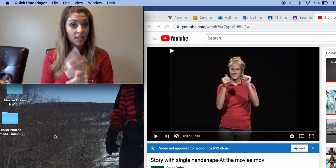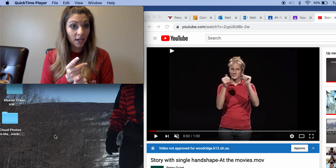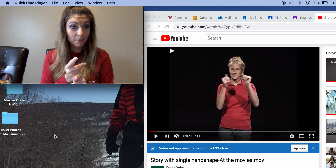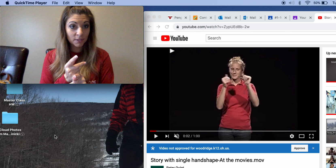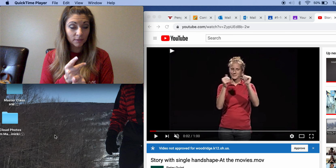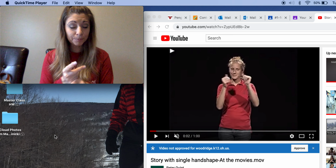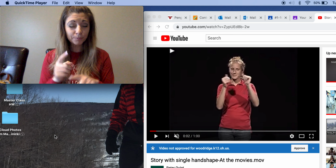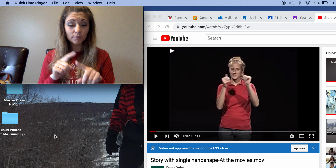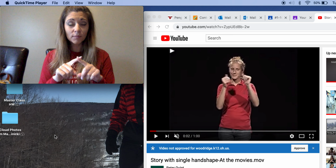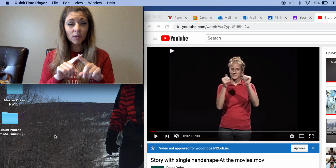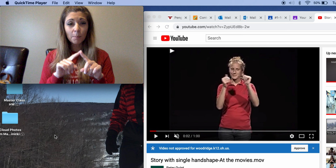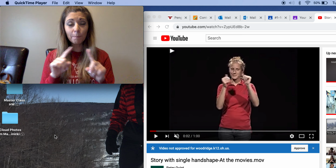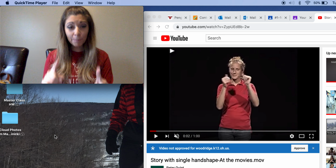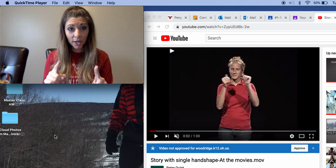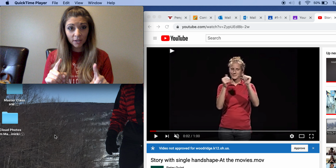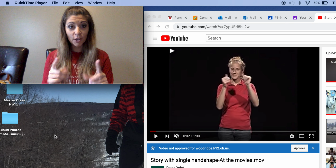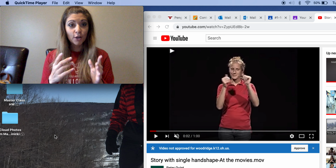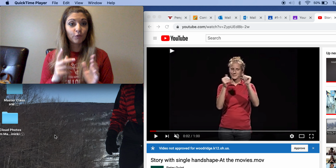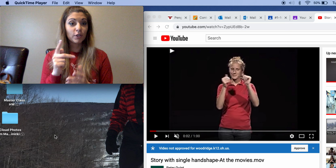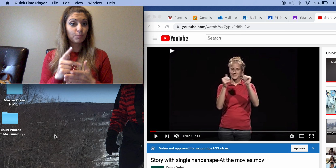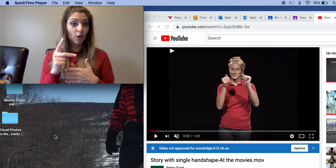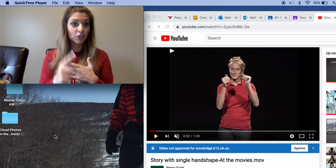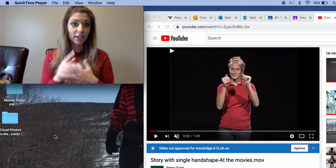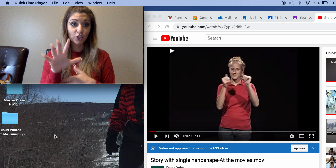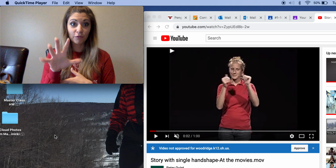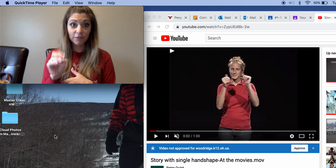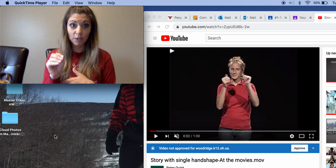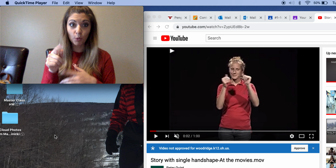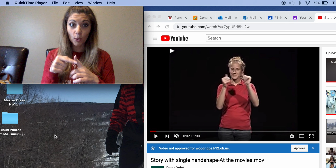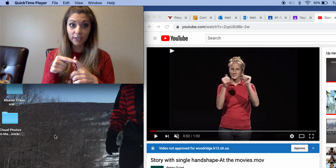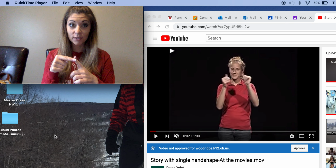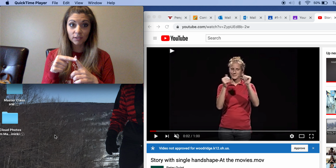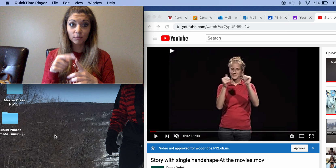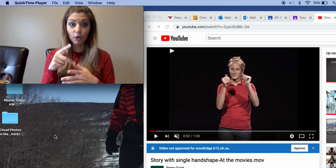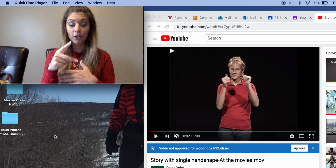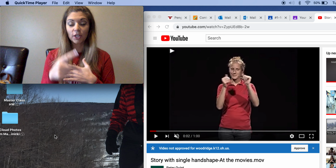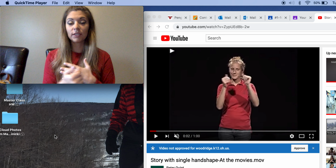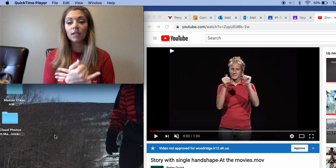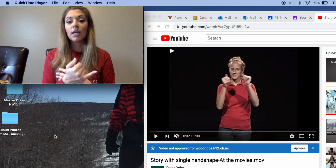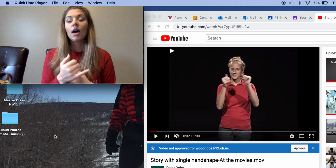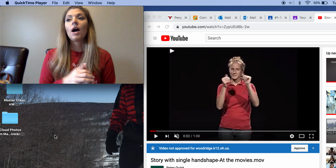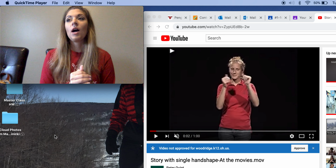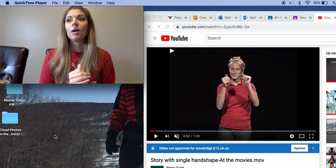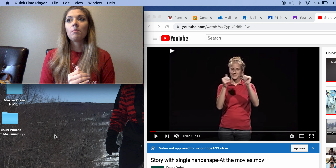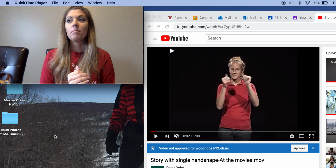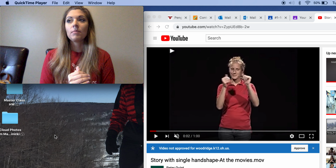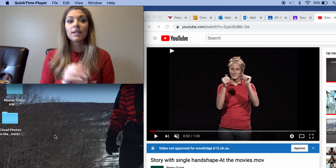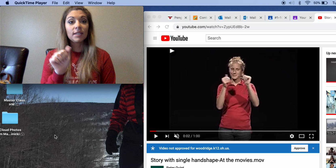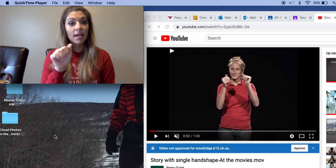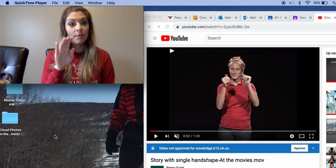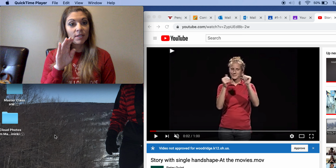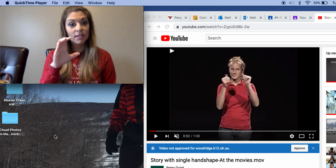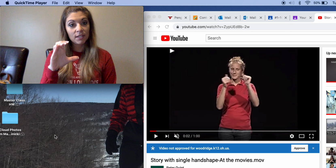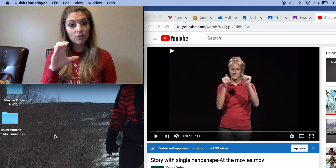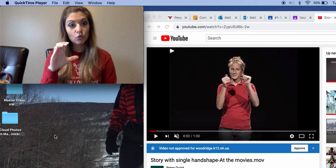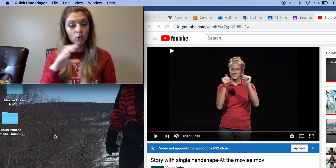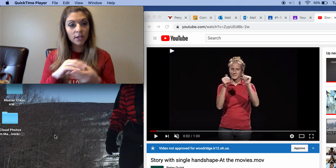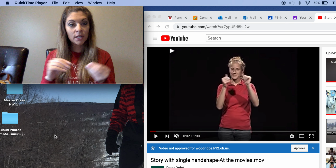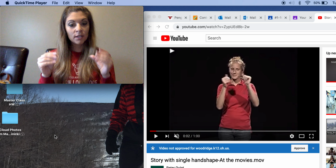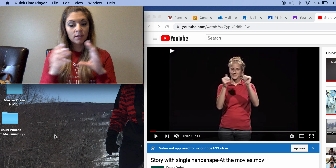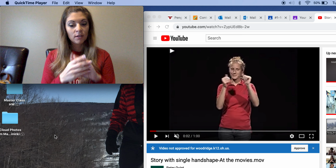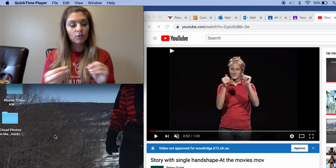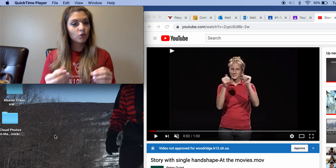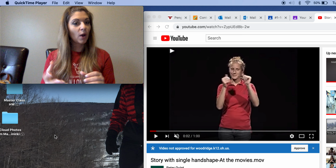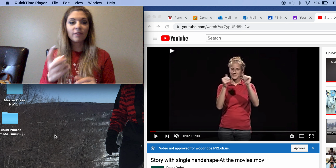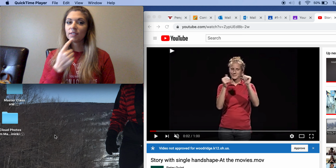our 8 types. But for this project, your 50 points project is an ABC